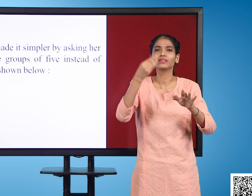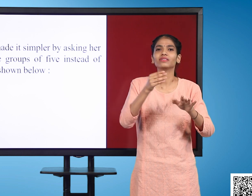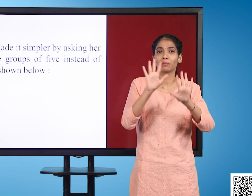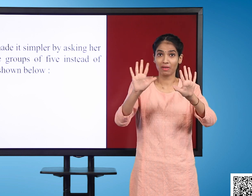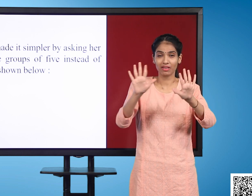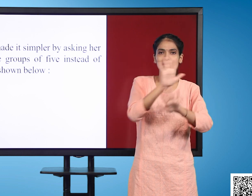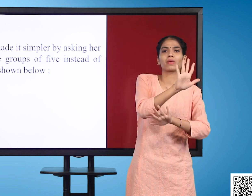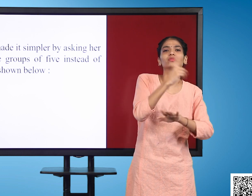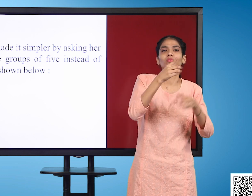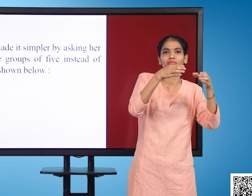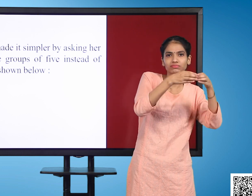here.